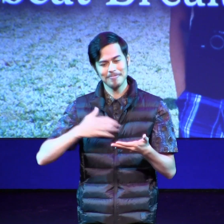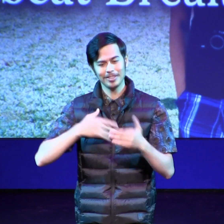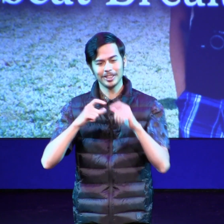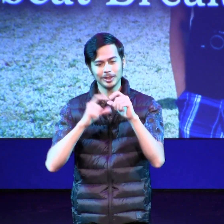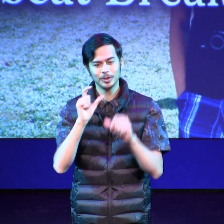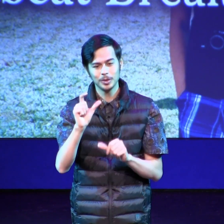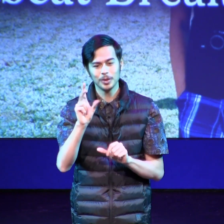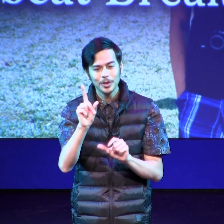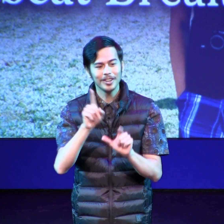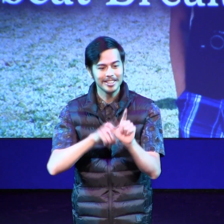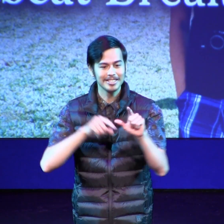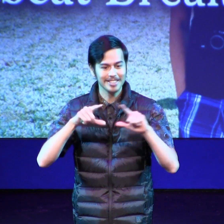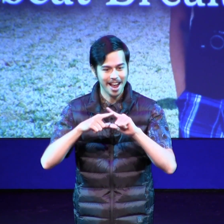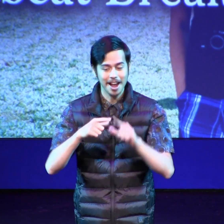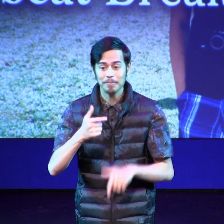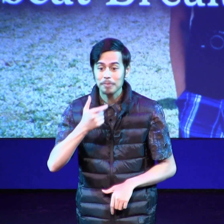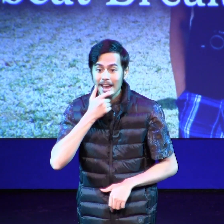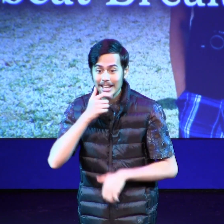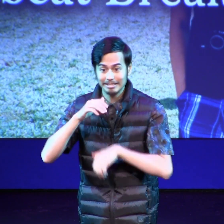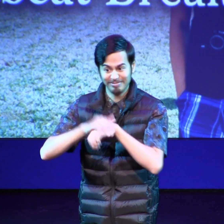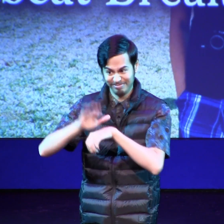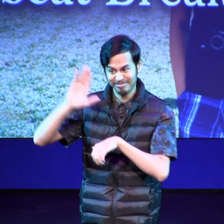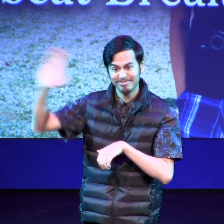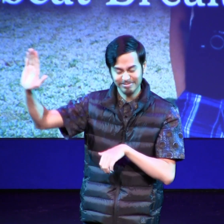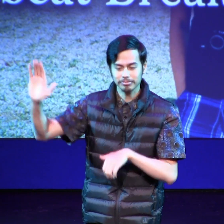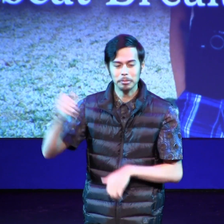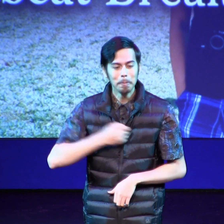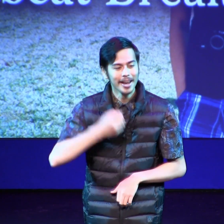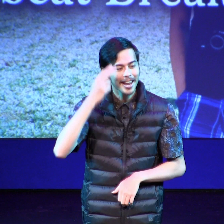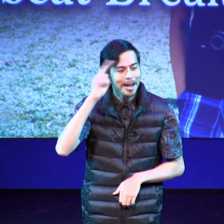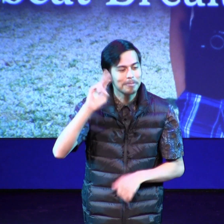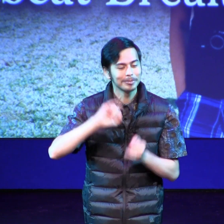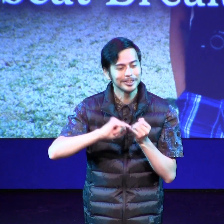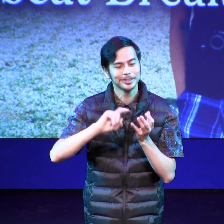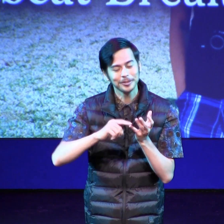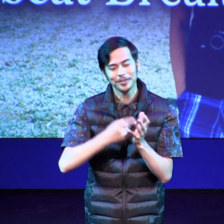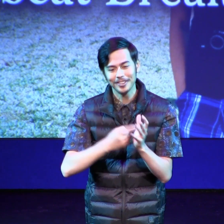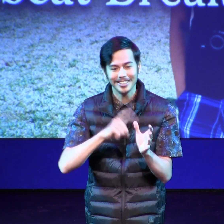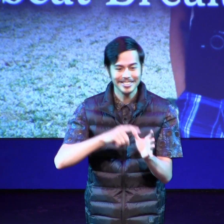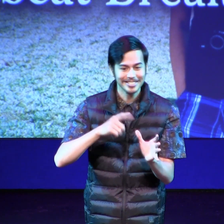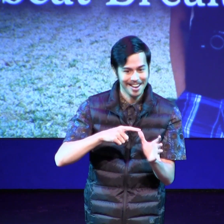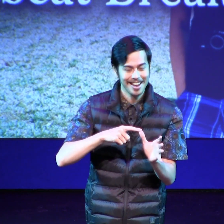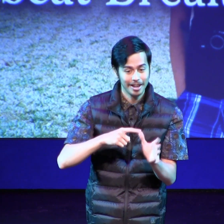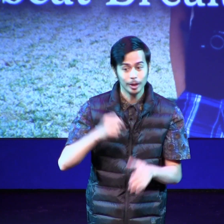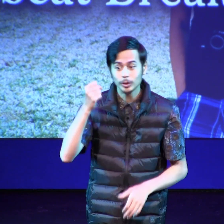In Indonesian Sign Language, this is how I introduce myself. In British Sign Language, this is how I introduce